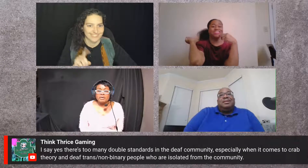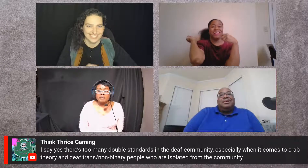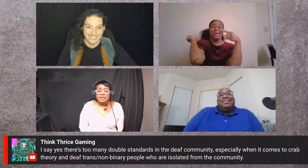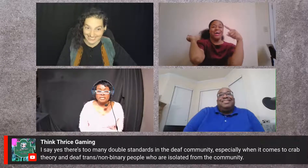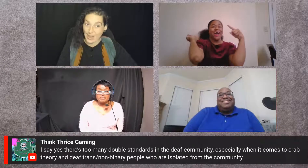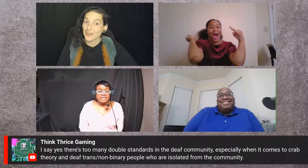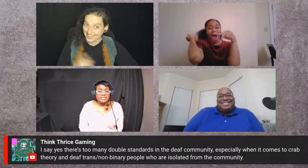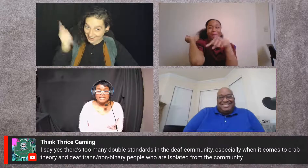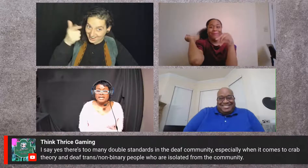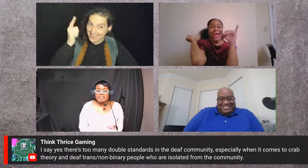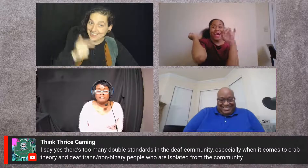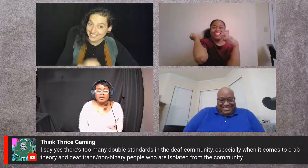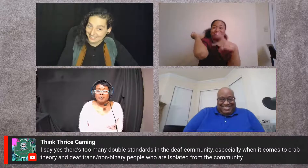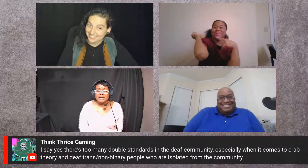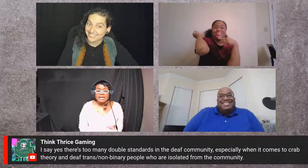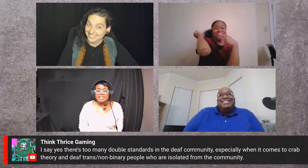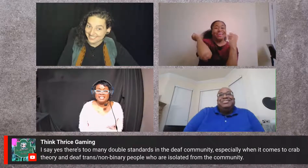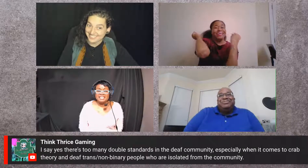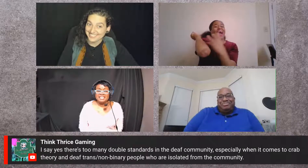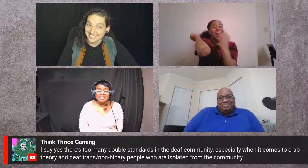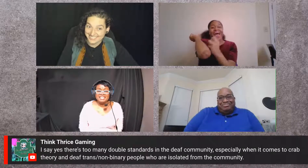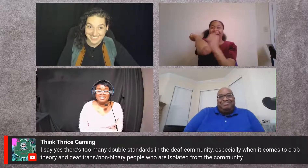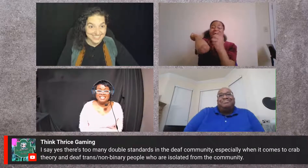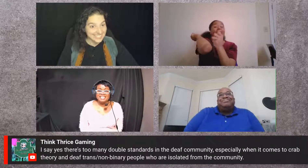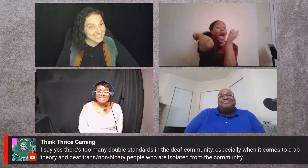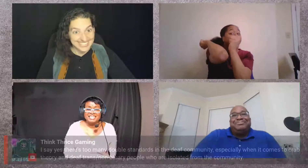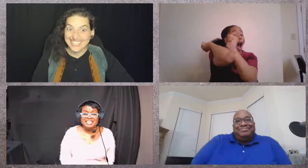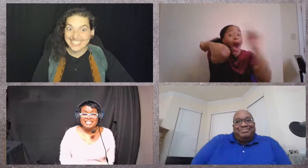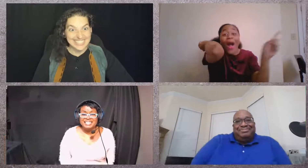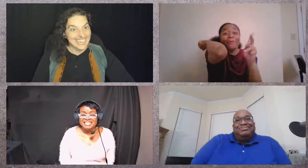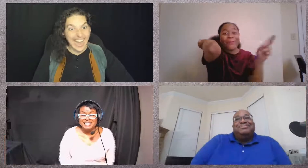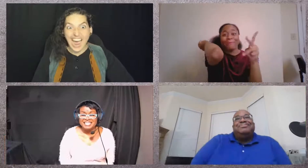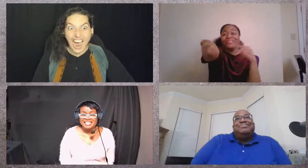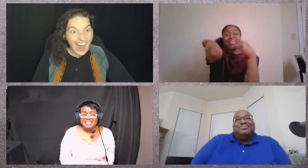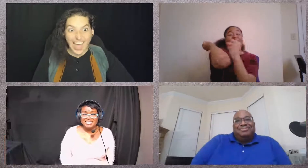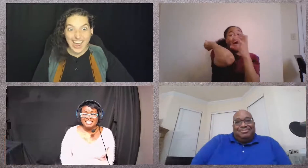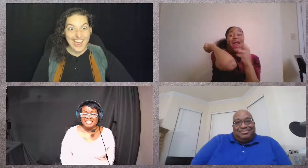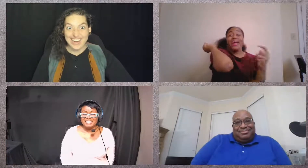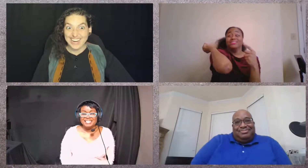tried to tell me what I want, and my dad got so mad.